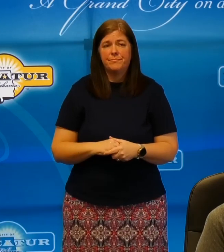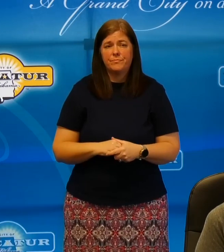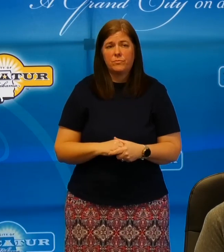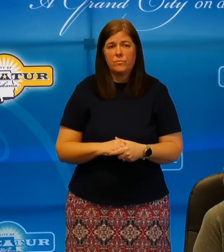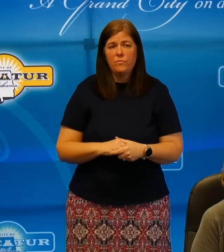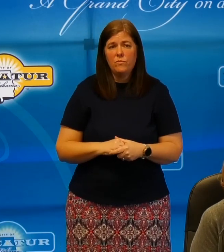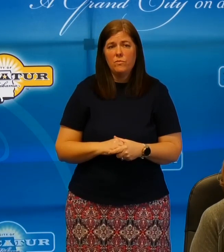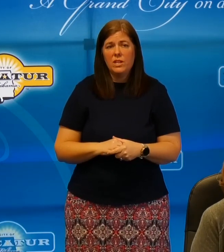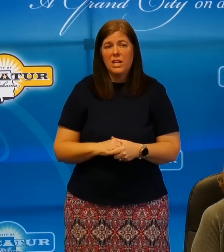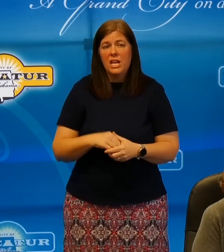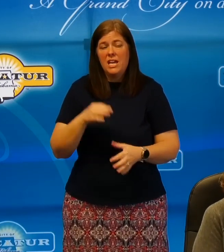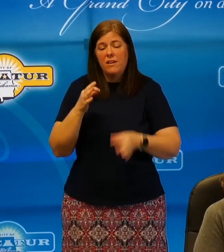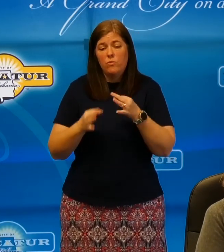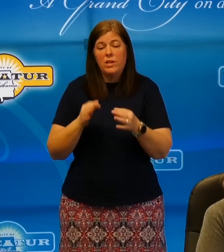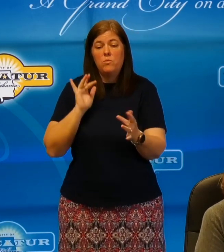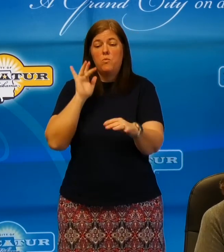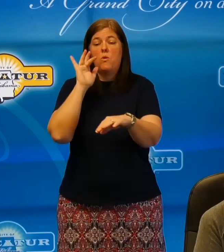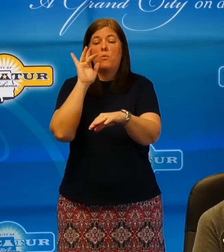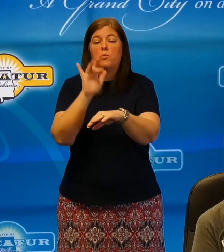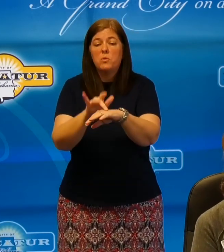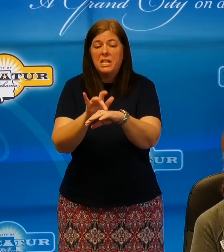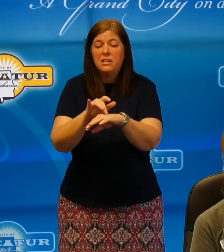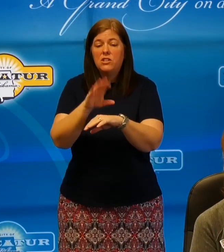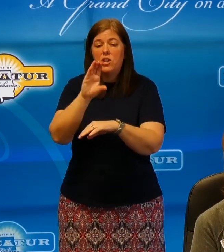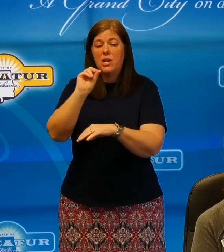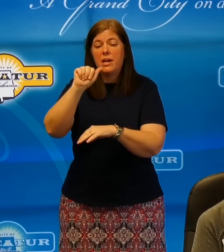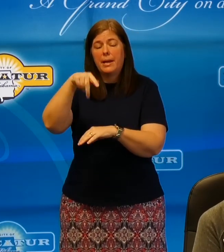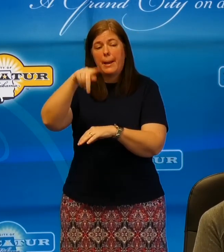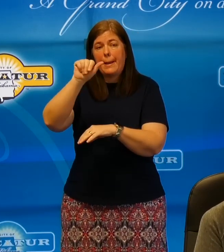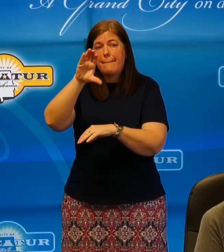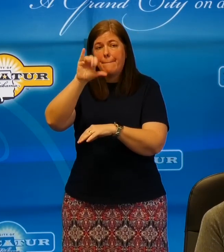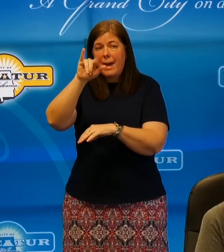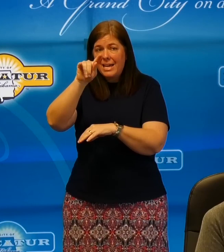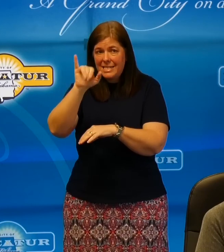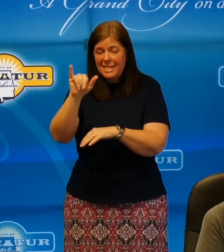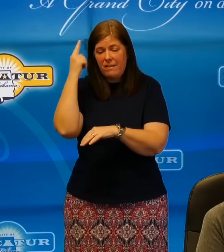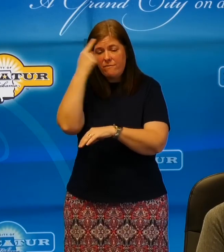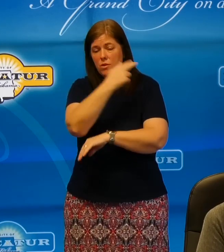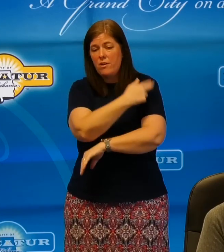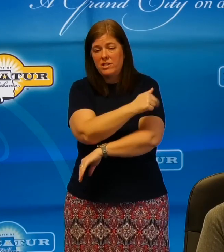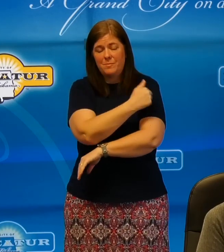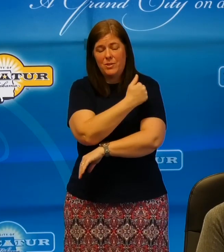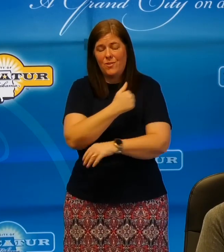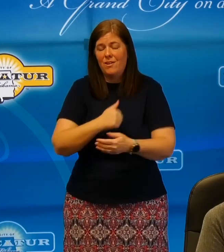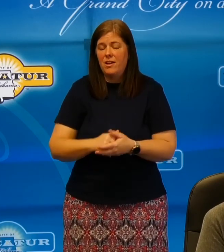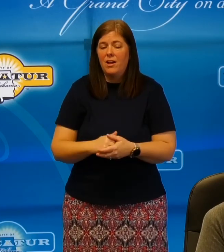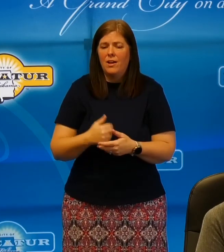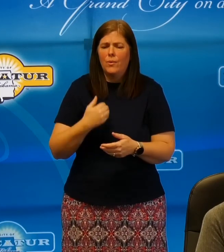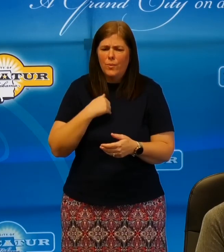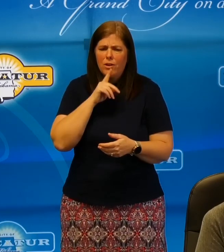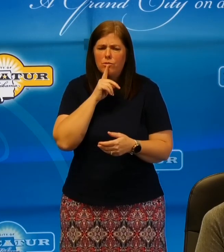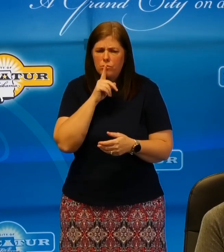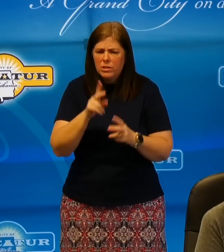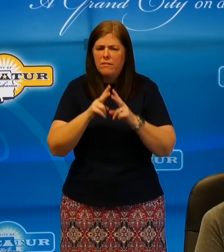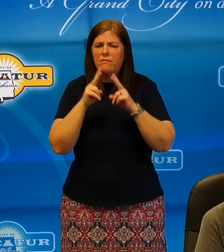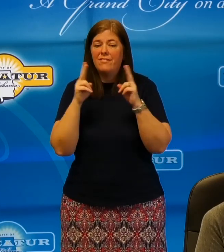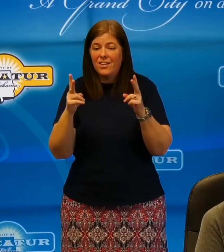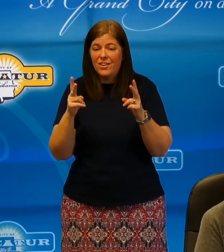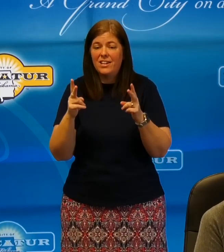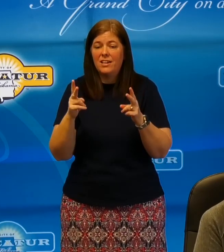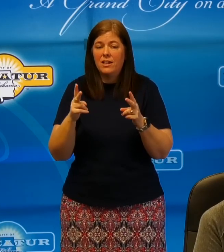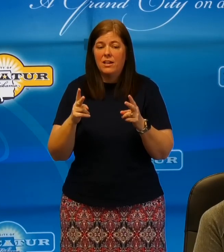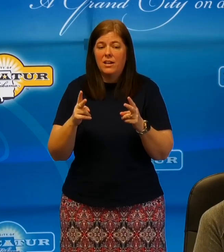Should we reach a capacity? I know that's been a question. We have been very fortunate in North Alabama so